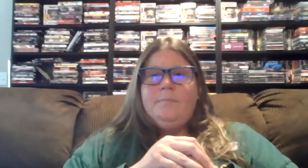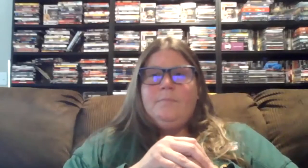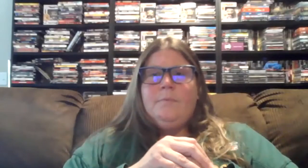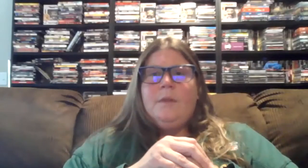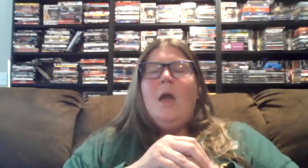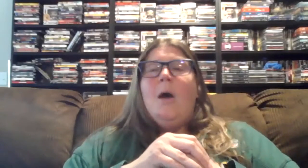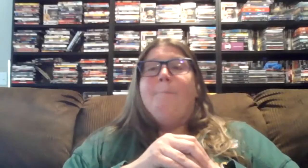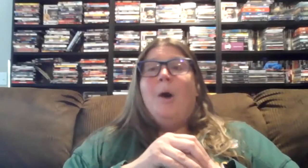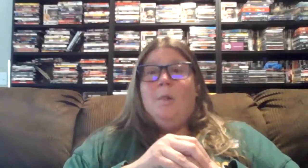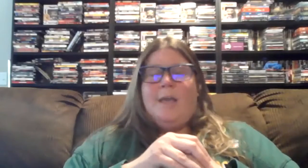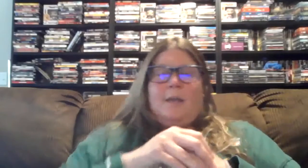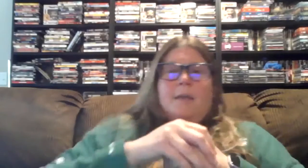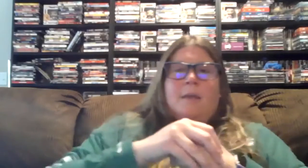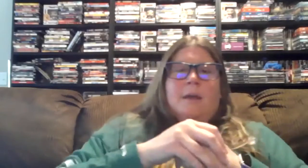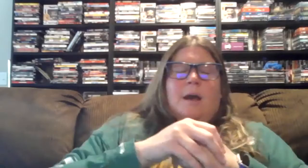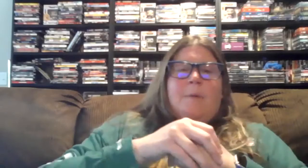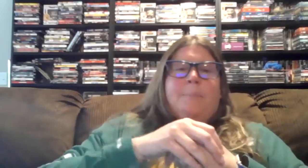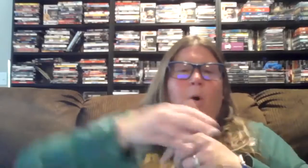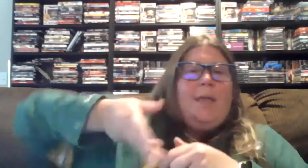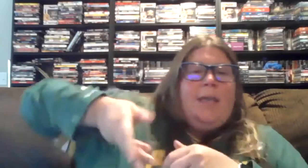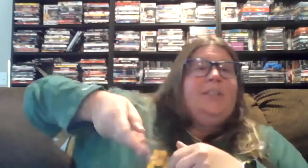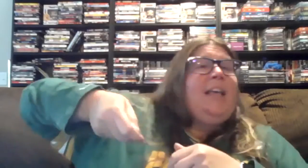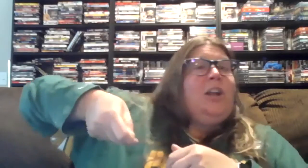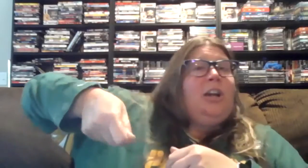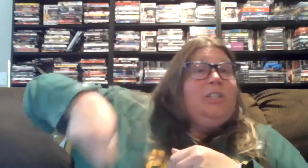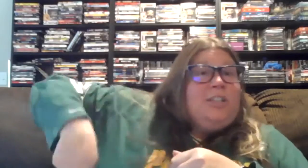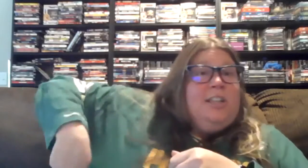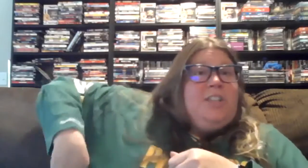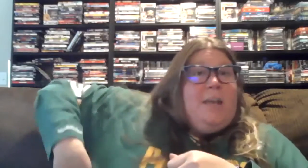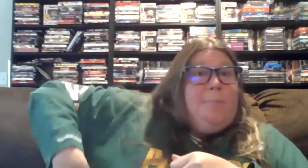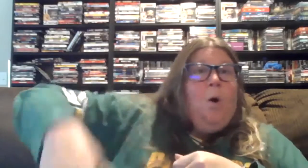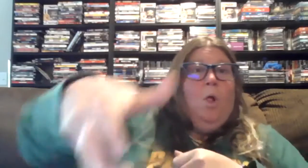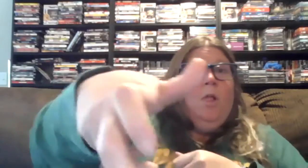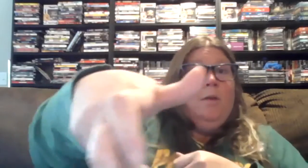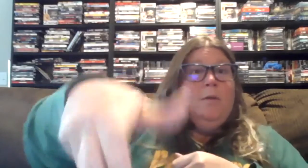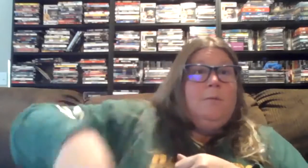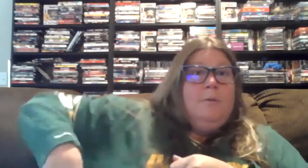please. Bowling. Bowling is like you're gonna just legit bowl.